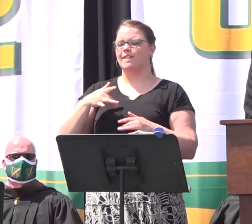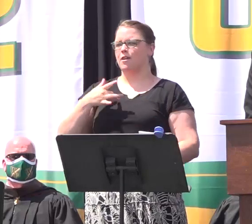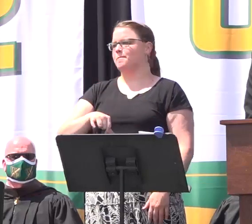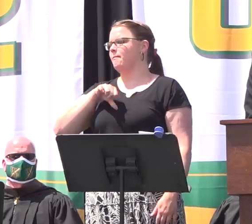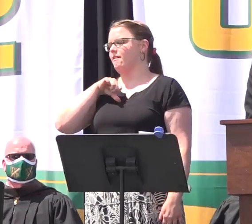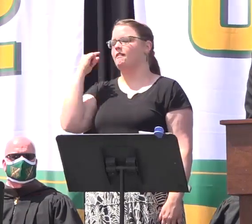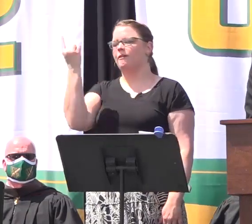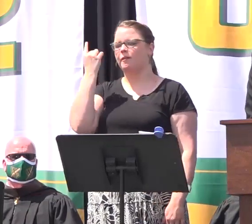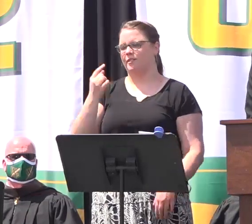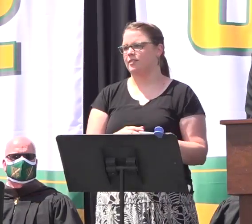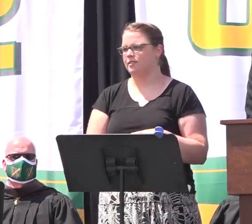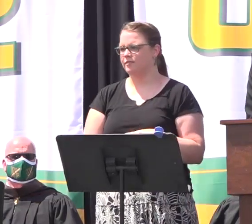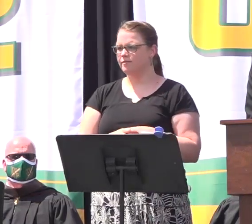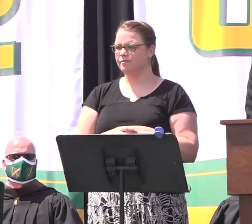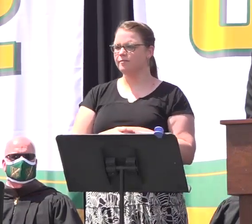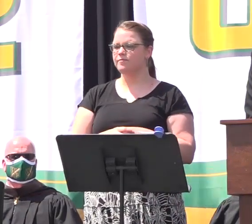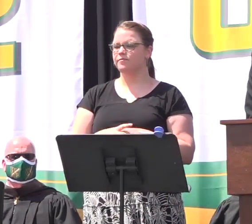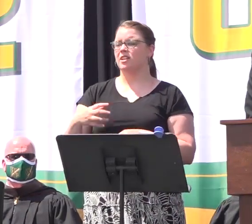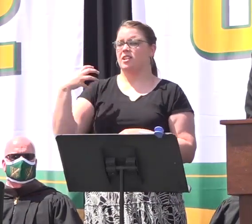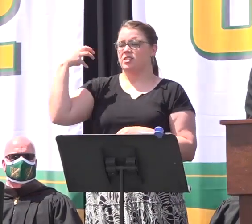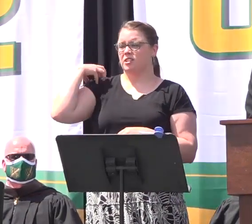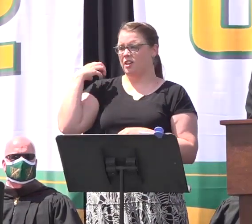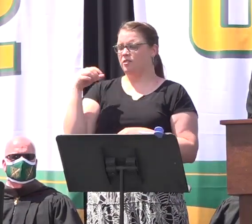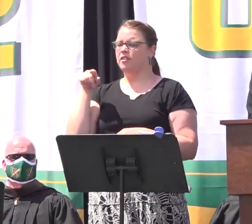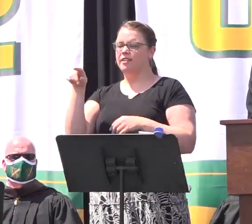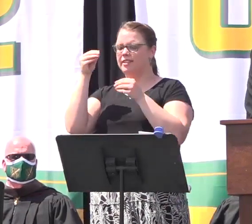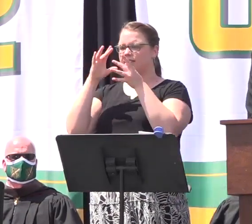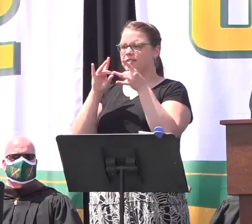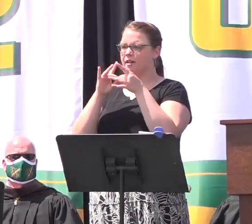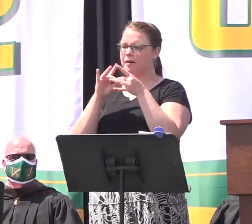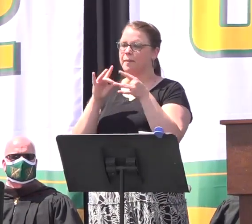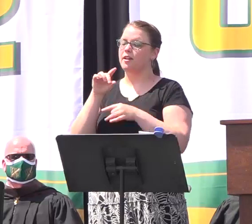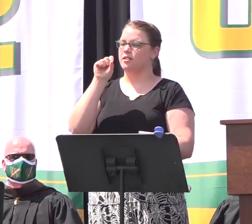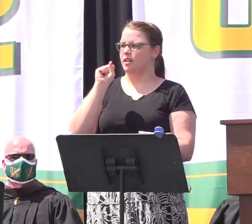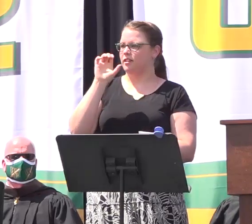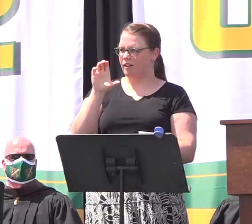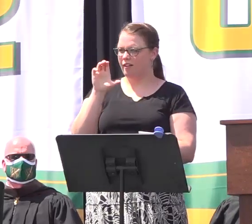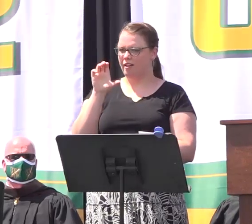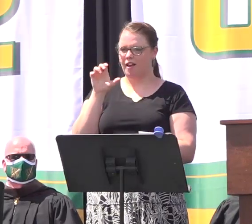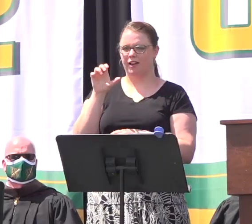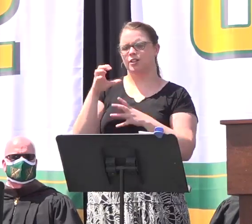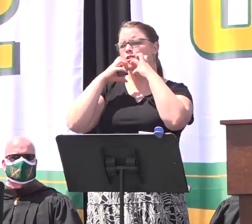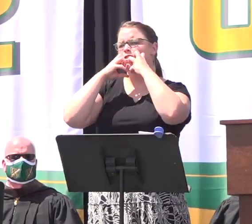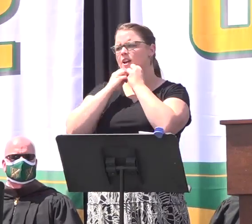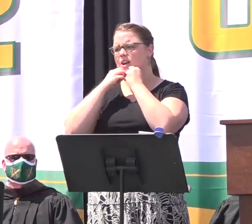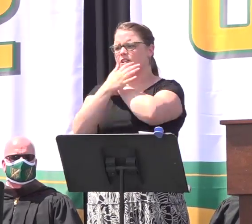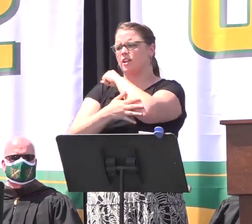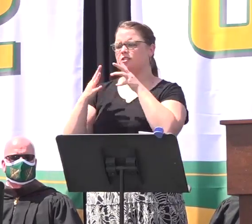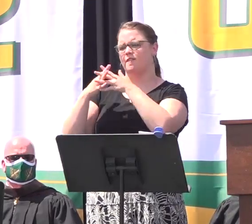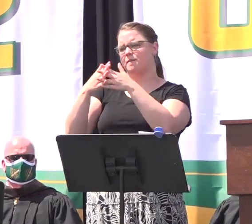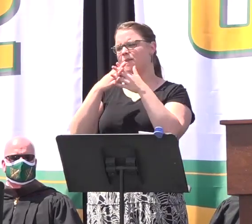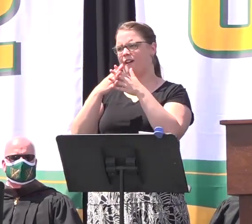II, later president of the Citadel, said South Carolina is the most patriotic place in the whole world.